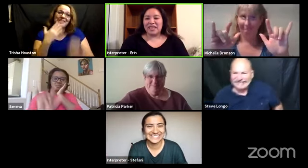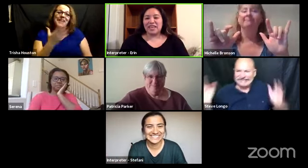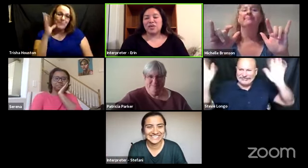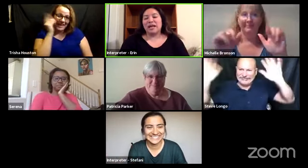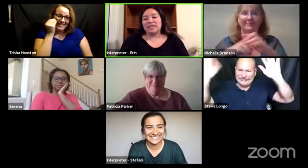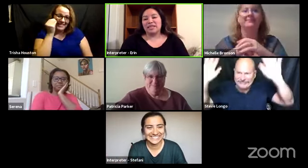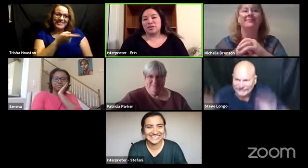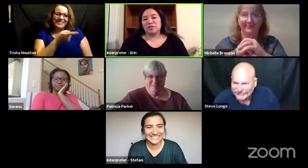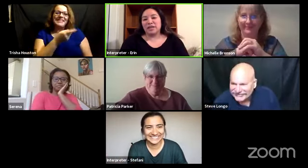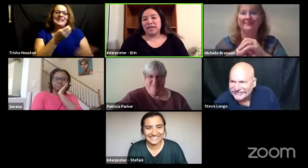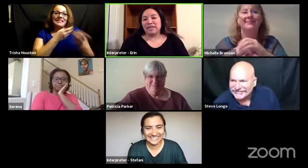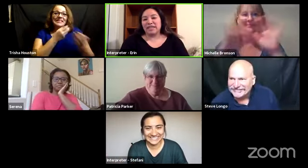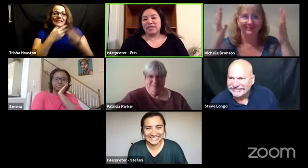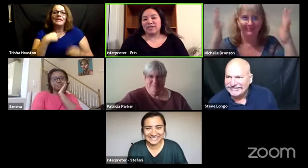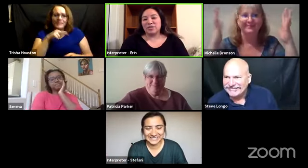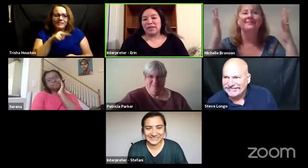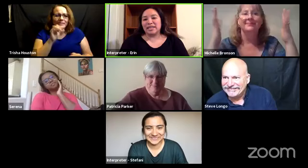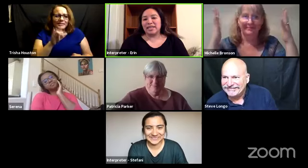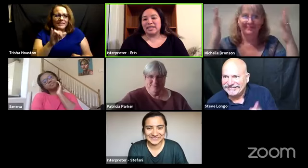Thank you, Alex, too, for getting everything else situated.